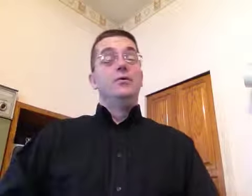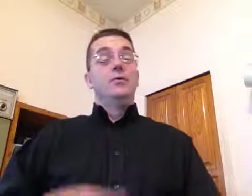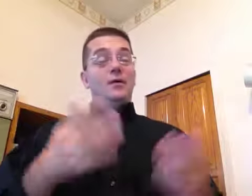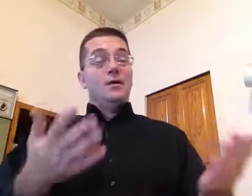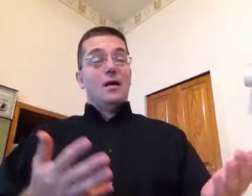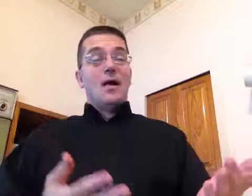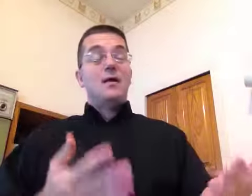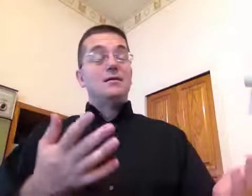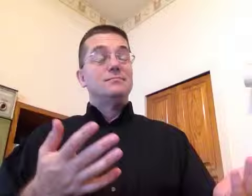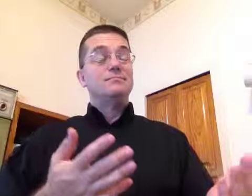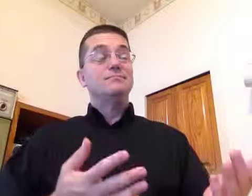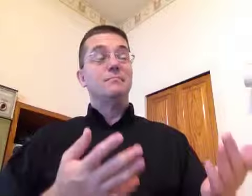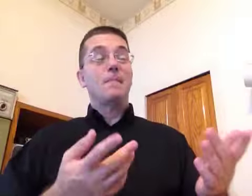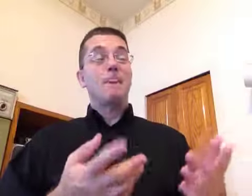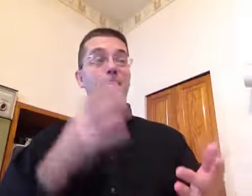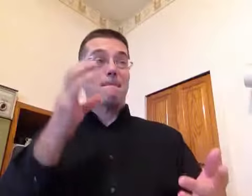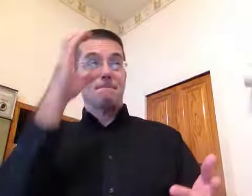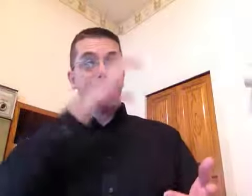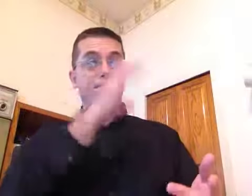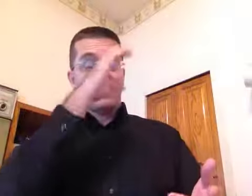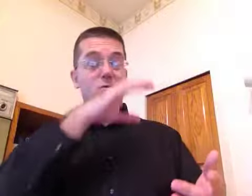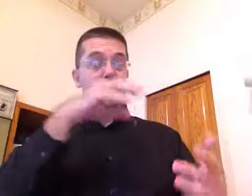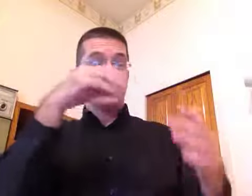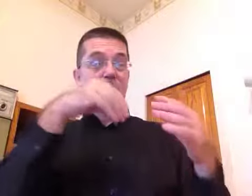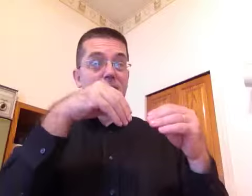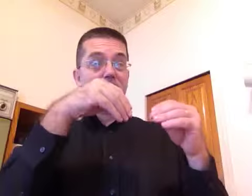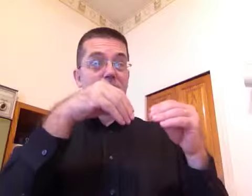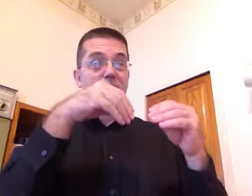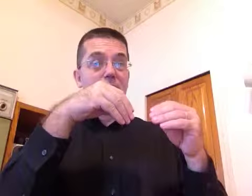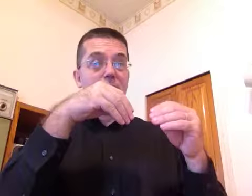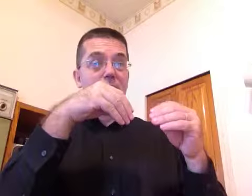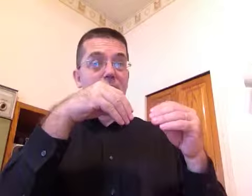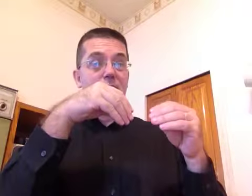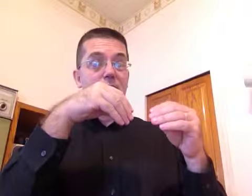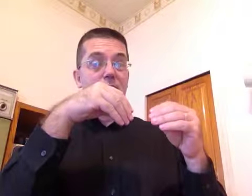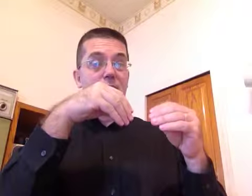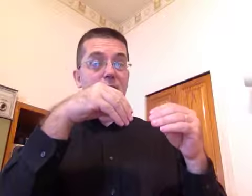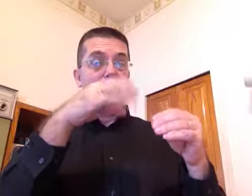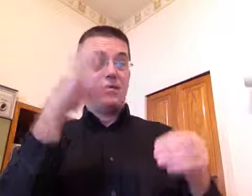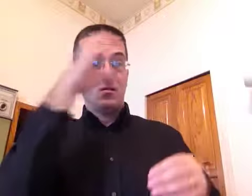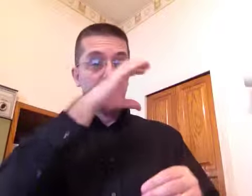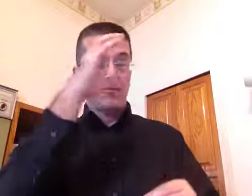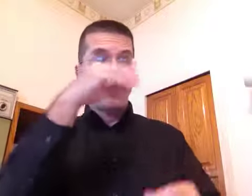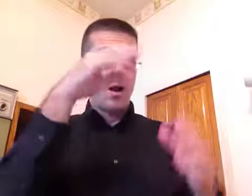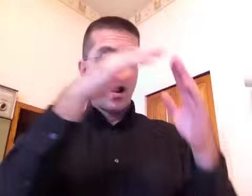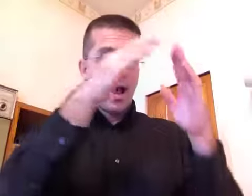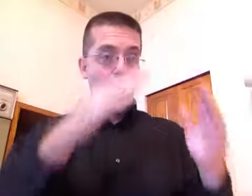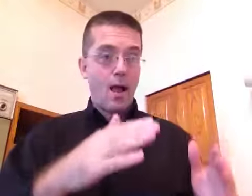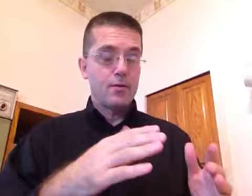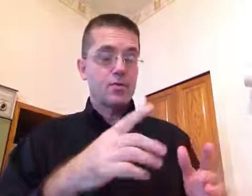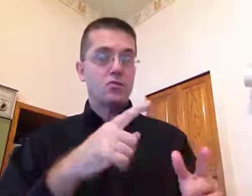a house, and do you own the house you're in? No, we're actually renting a house. Okay, I mean, you got to give them notice. When's your lease up?